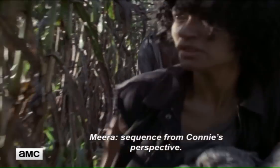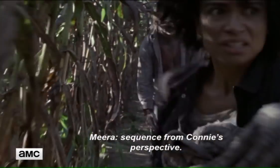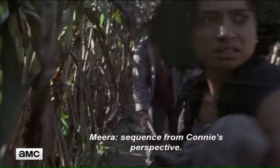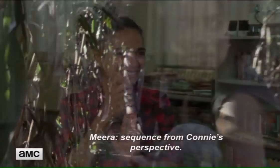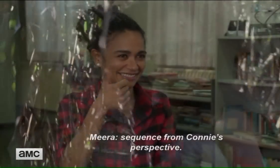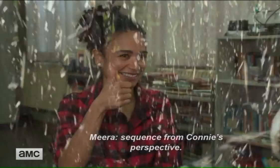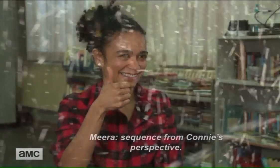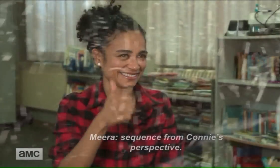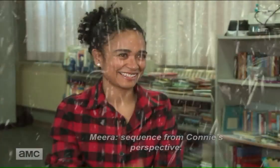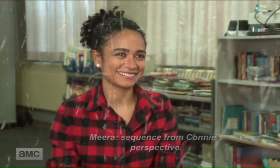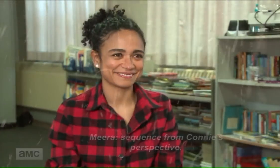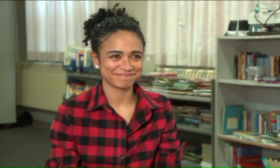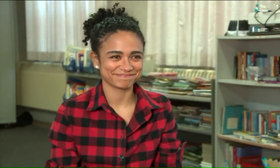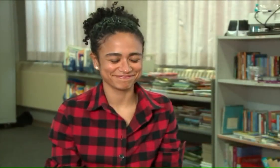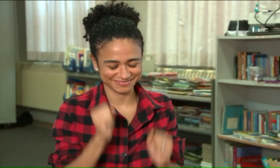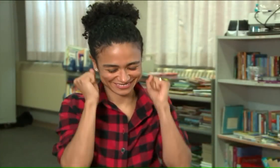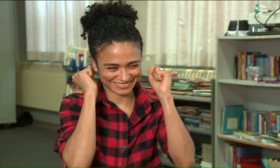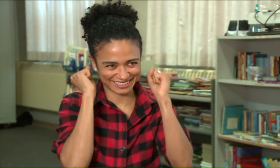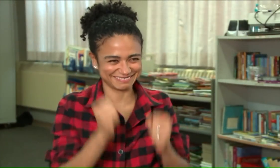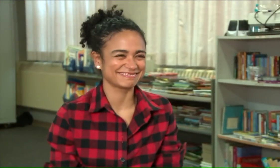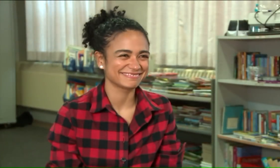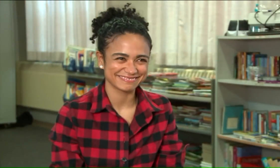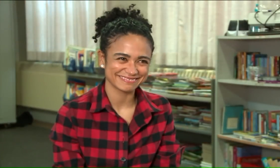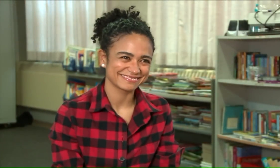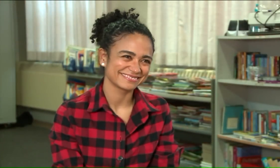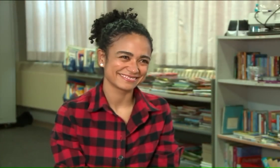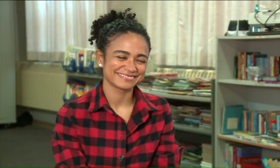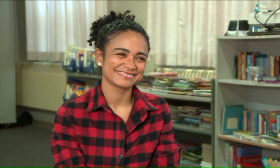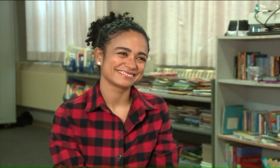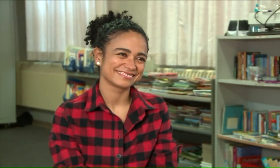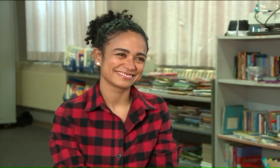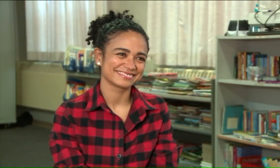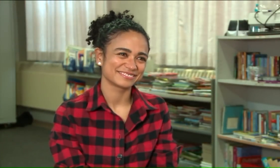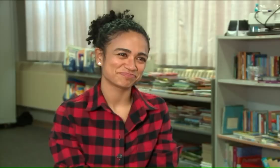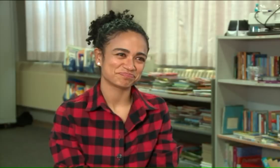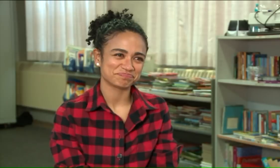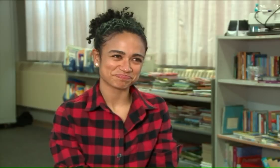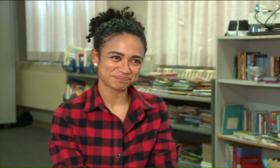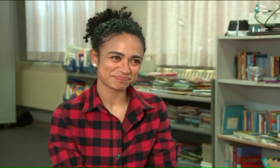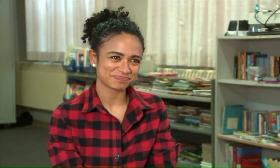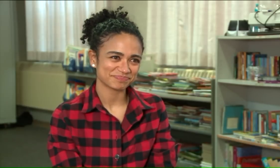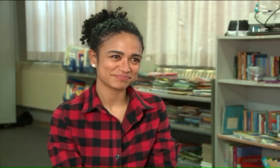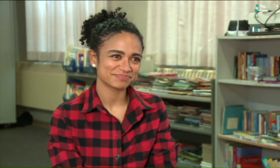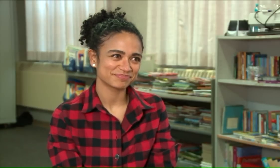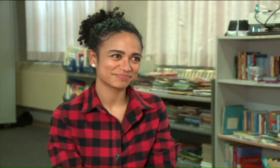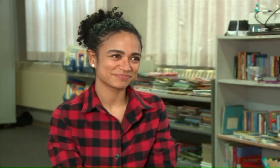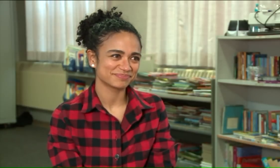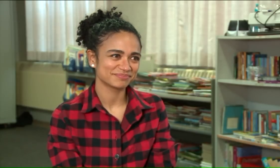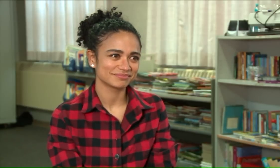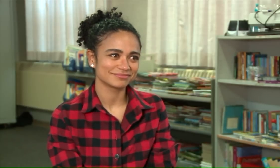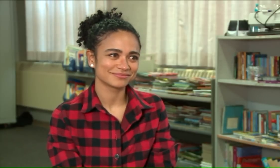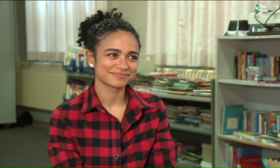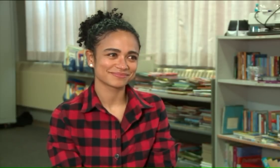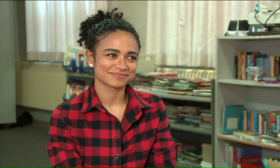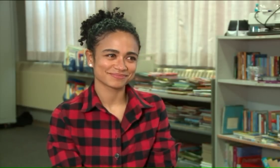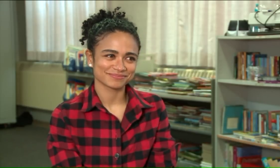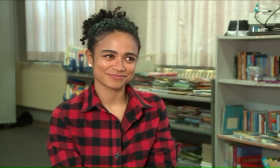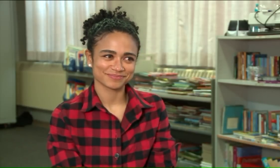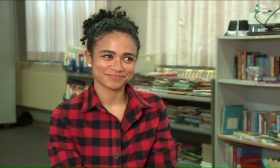been renewed for season 10. Yay. And you can give us all the secrets of what will happen next on